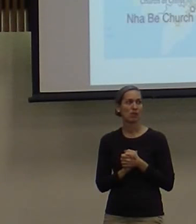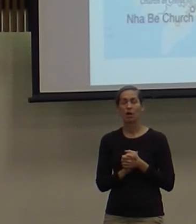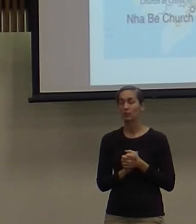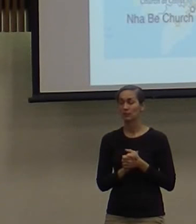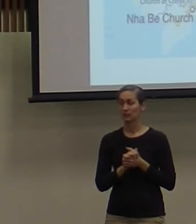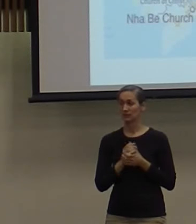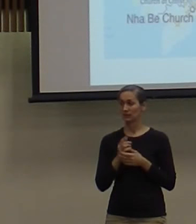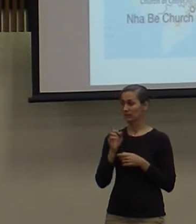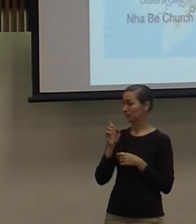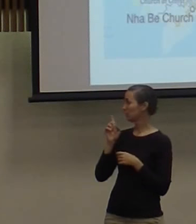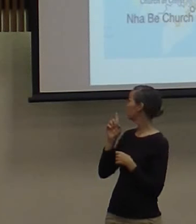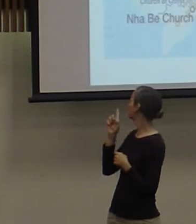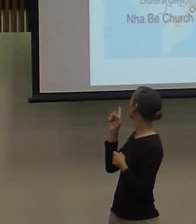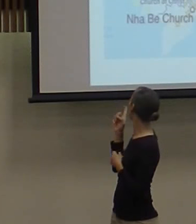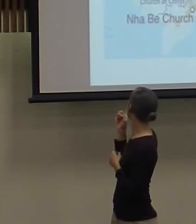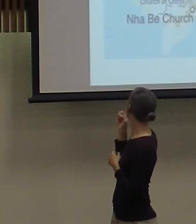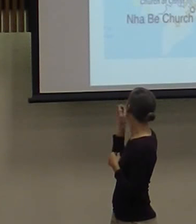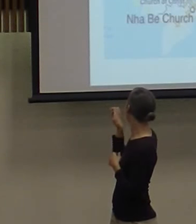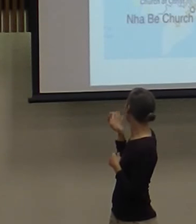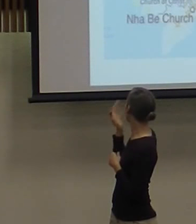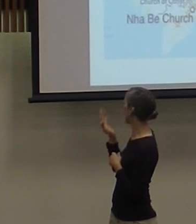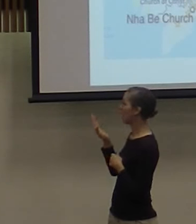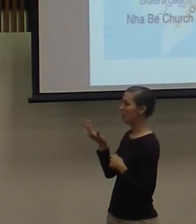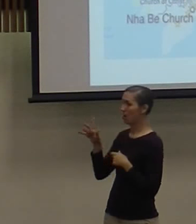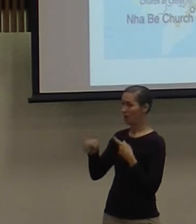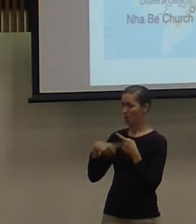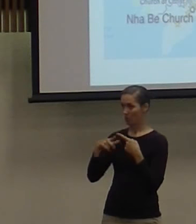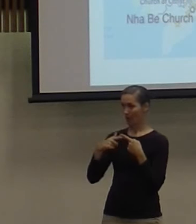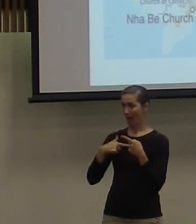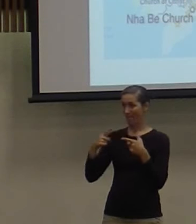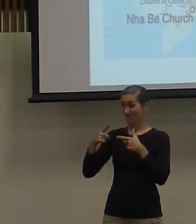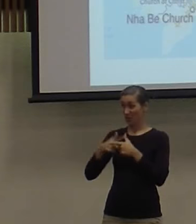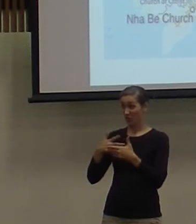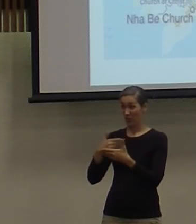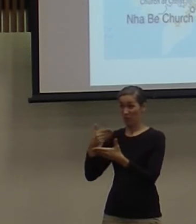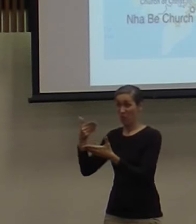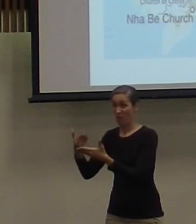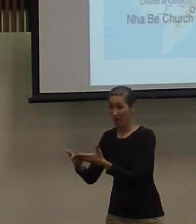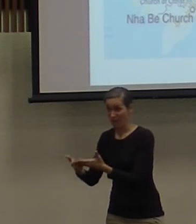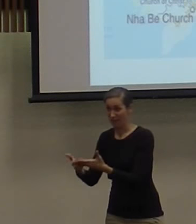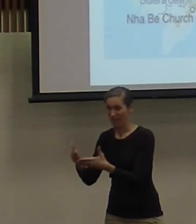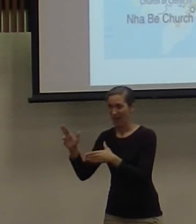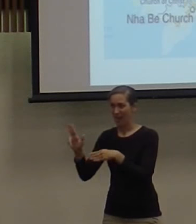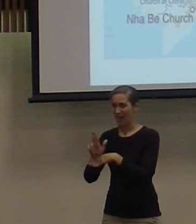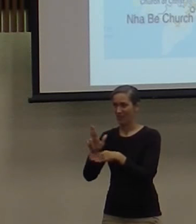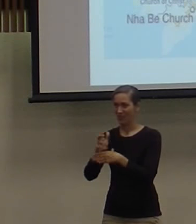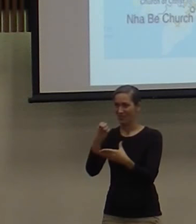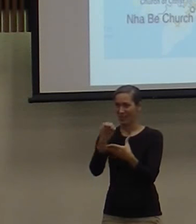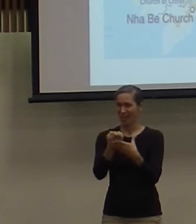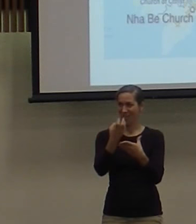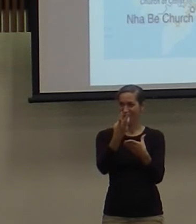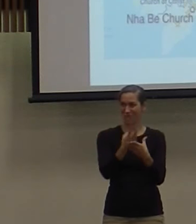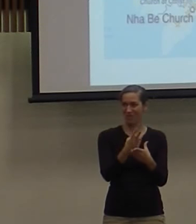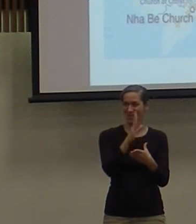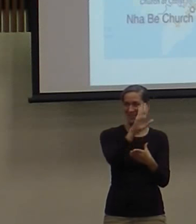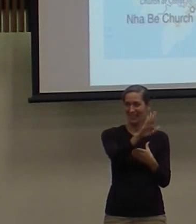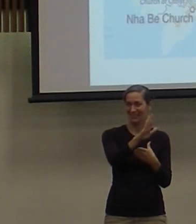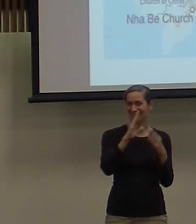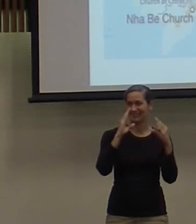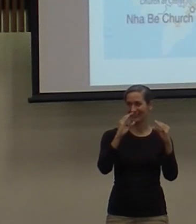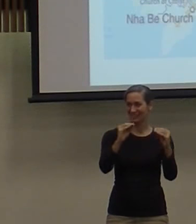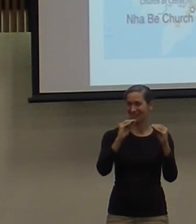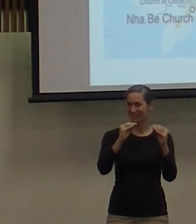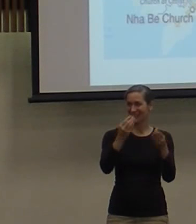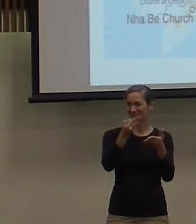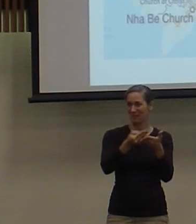here in Frank, when I first came there, I used Brother Ed Wharton, his material,